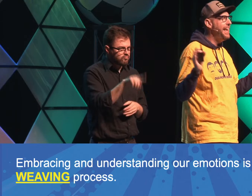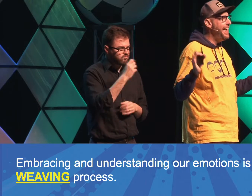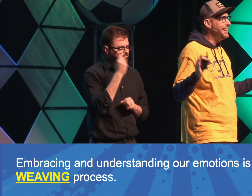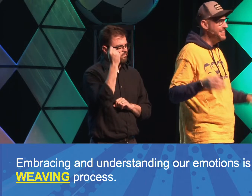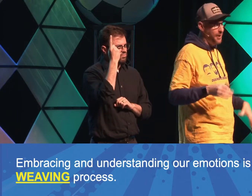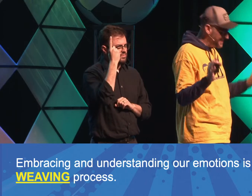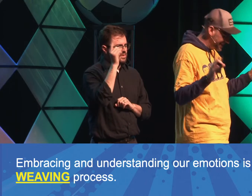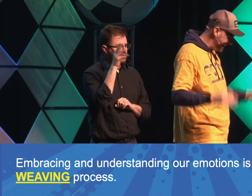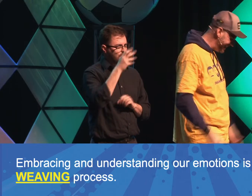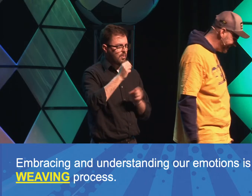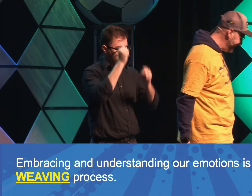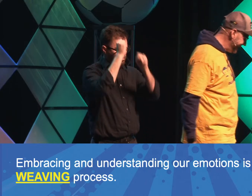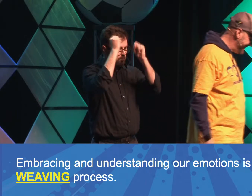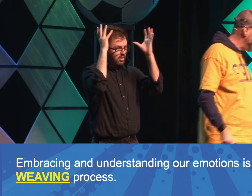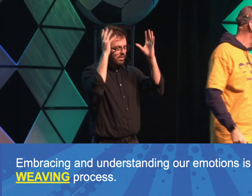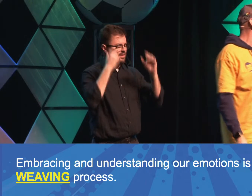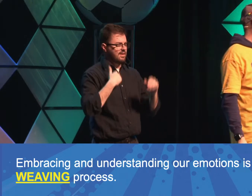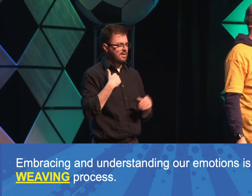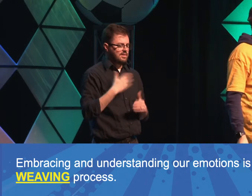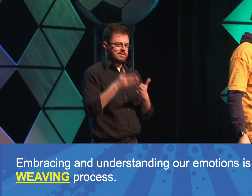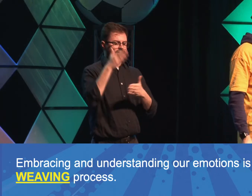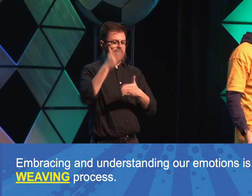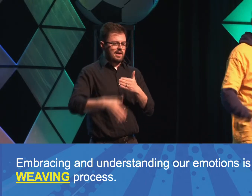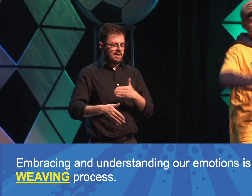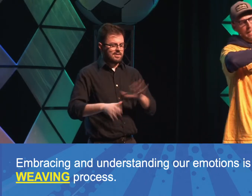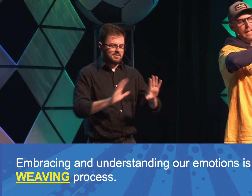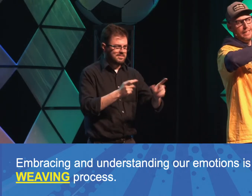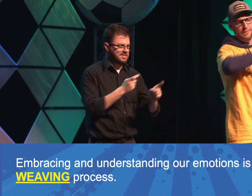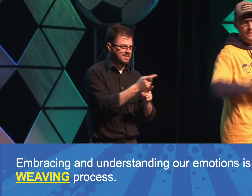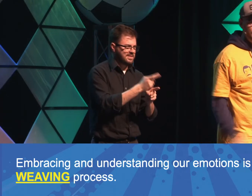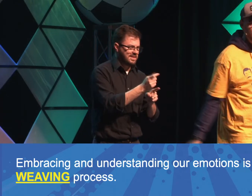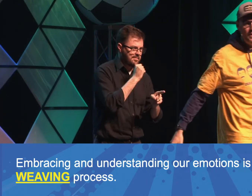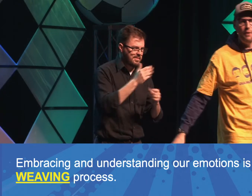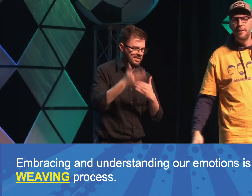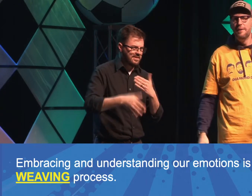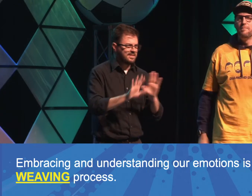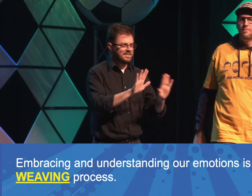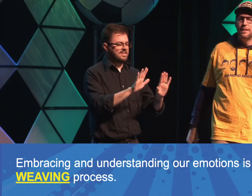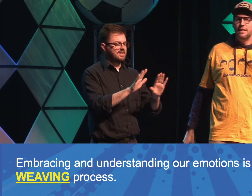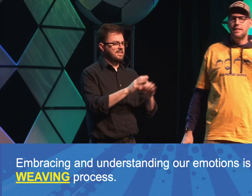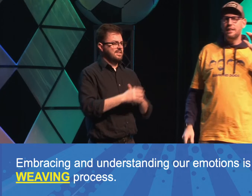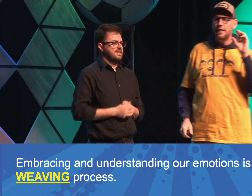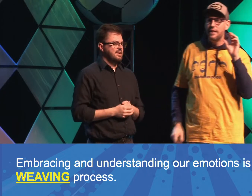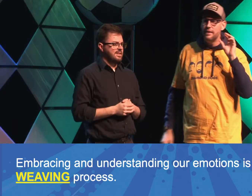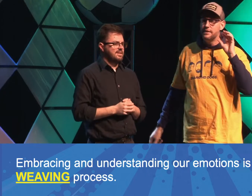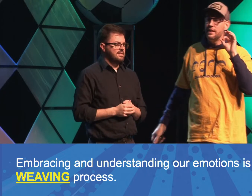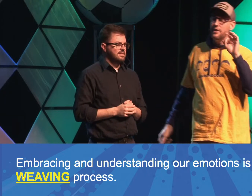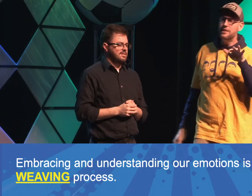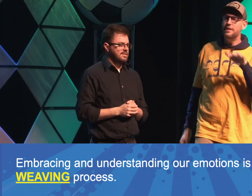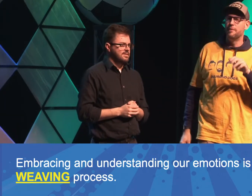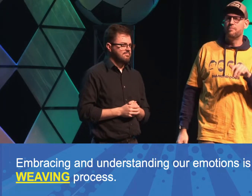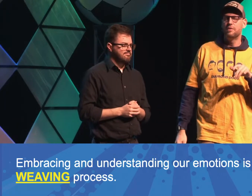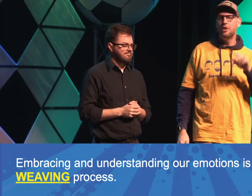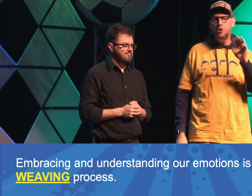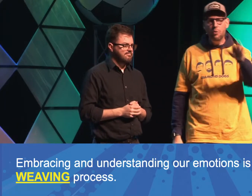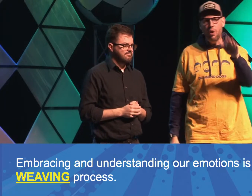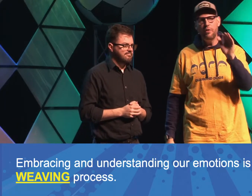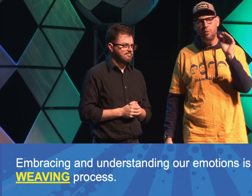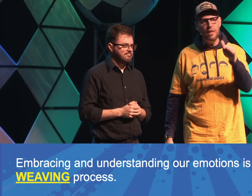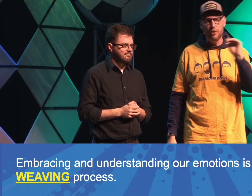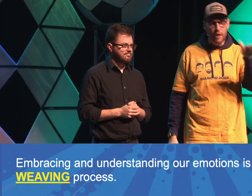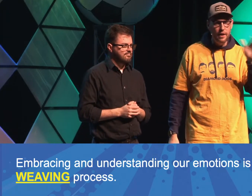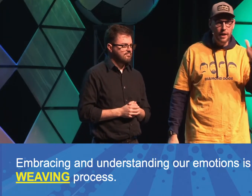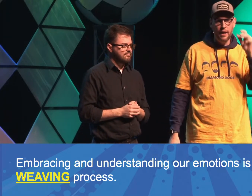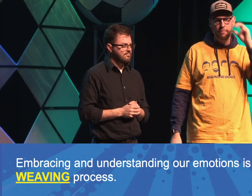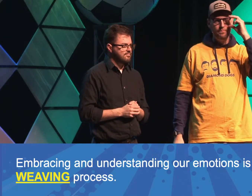I'm going to end. No, I'm just kidding. That would really freak you out. I'd be like, oh my gosh, what's going on? No. Here's the deal. You are